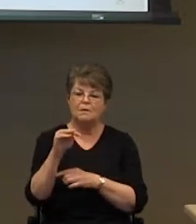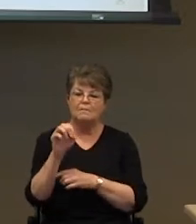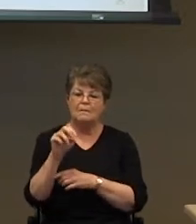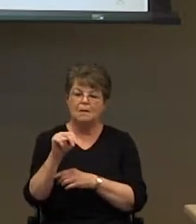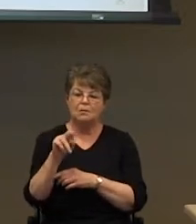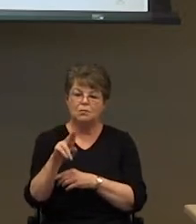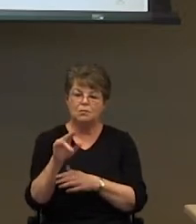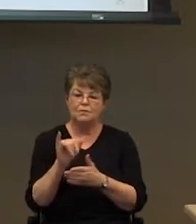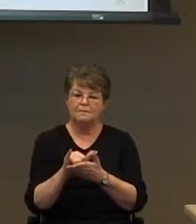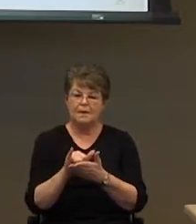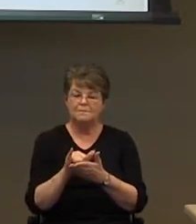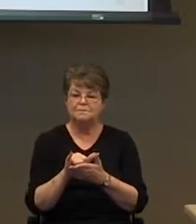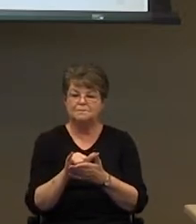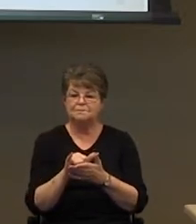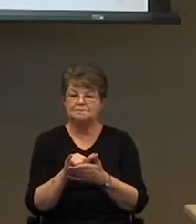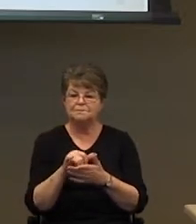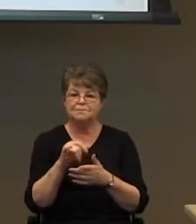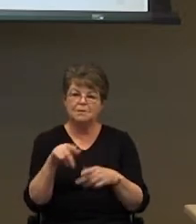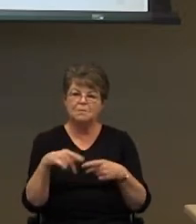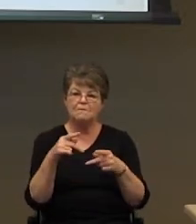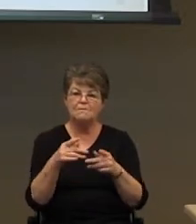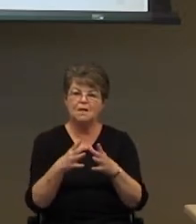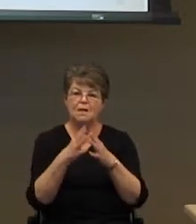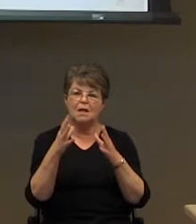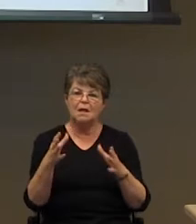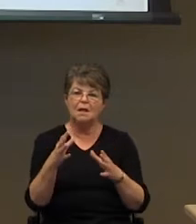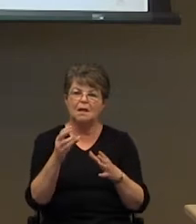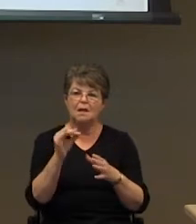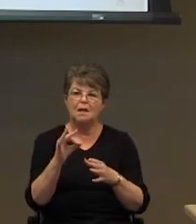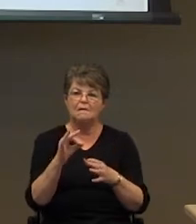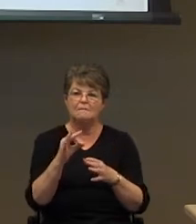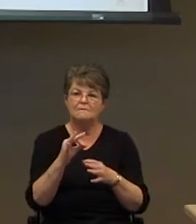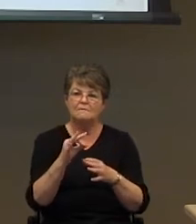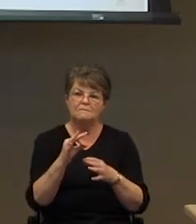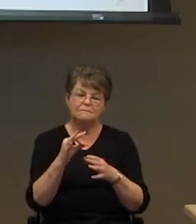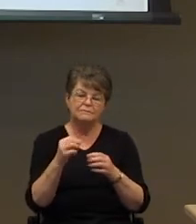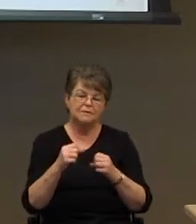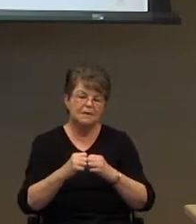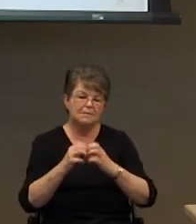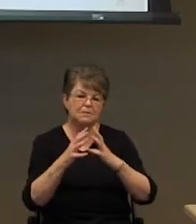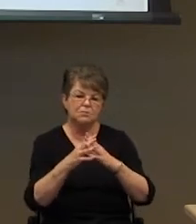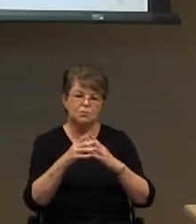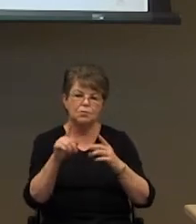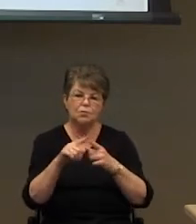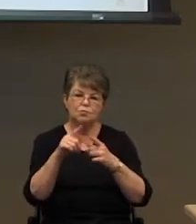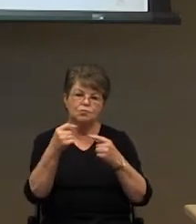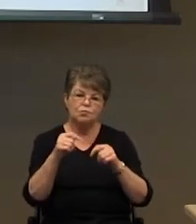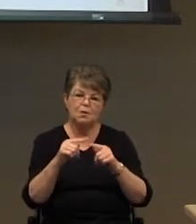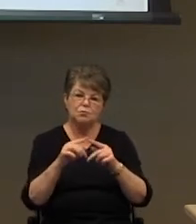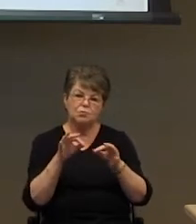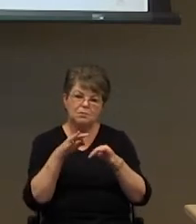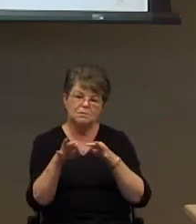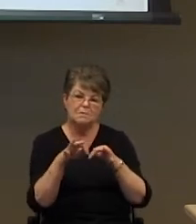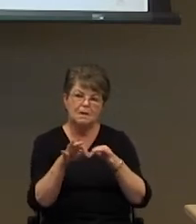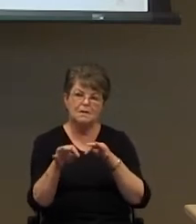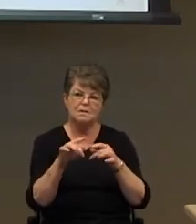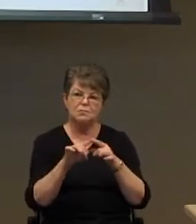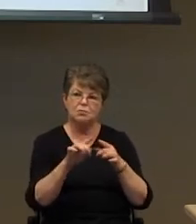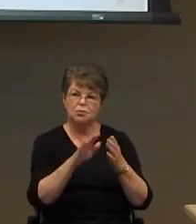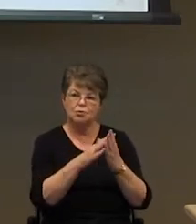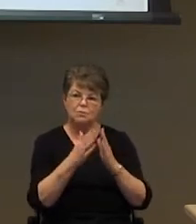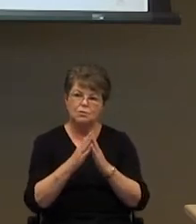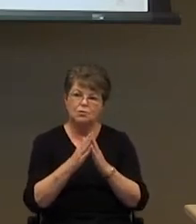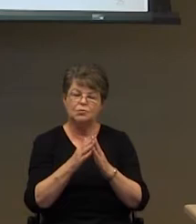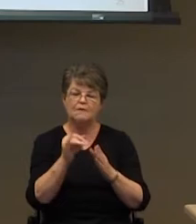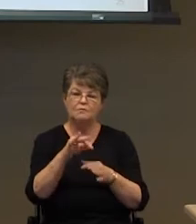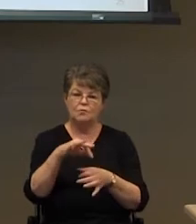is it provides a lot of the why of implementation. When you're trying to explain to a community, particularly when you're an elected official and you